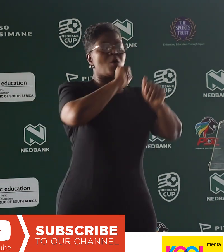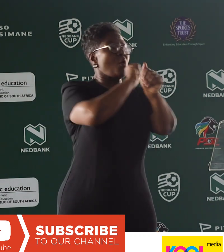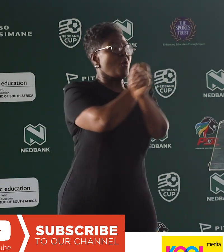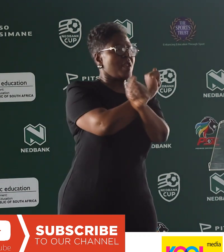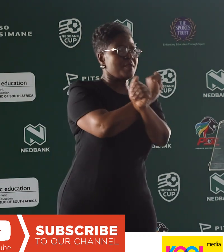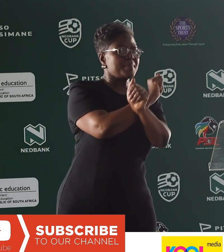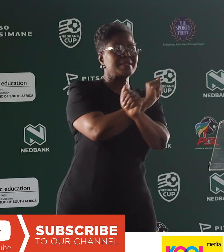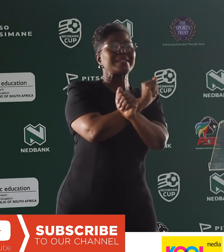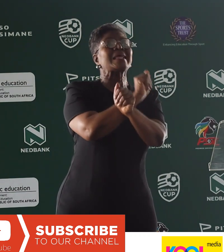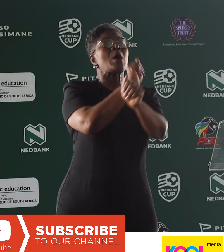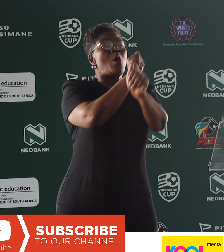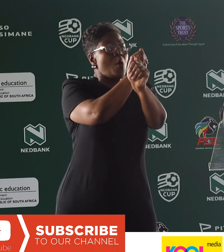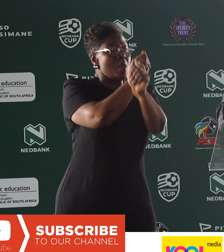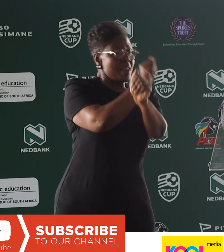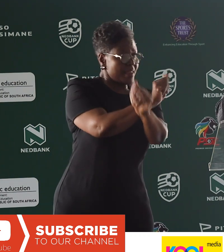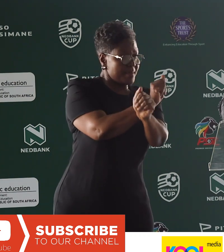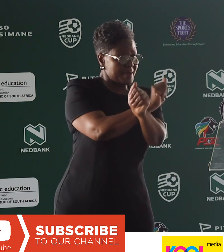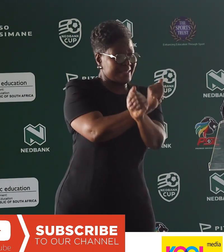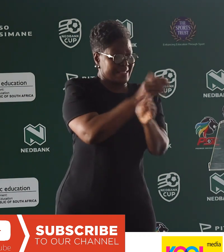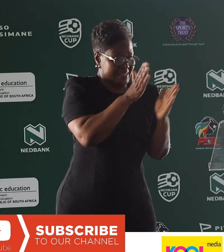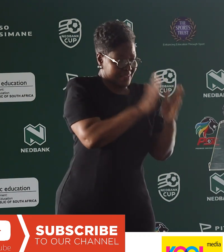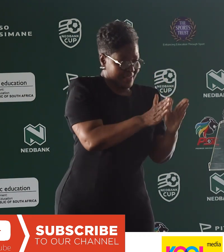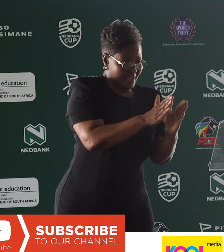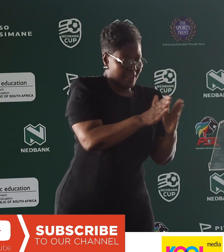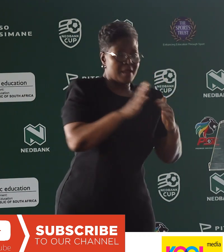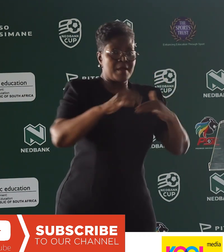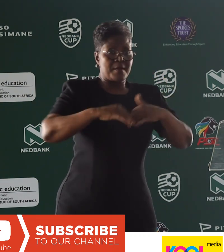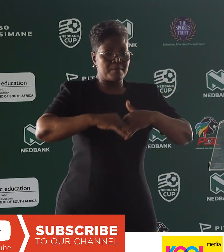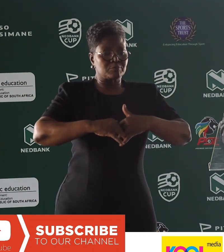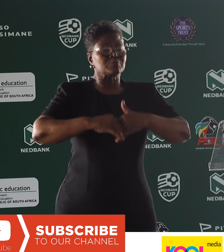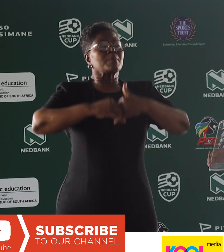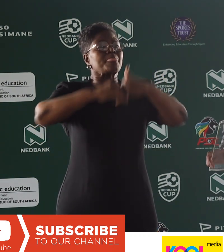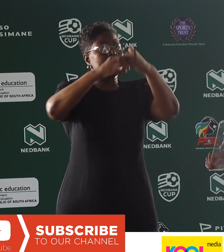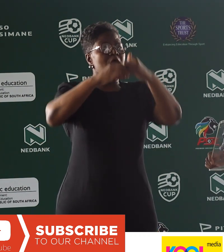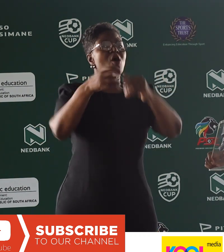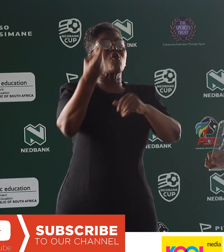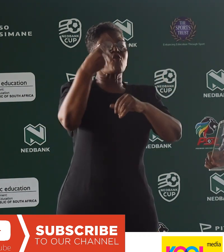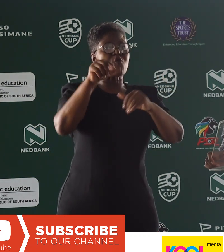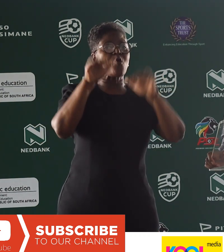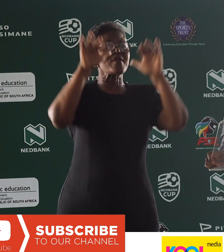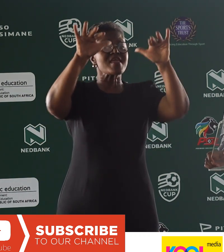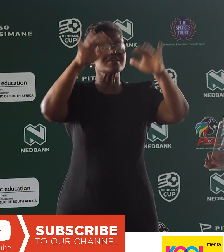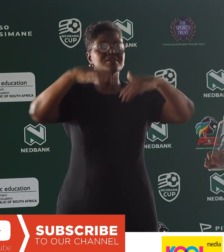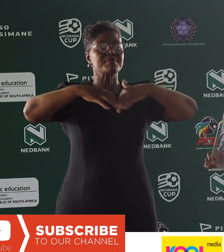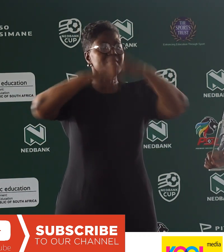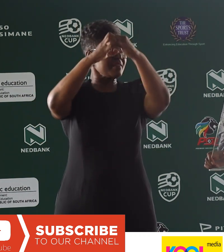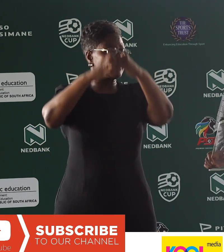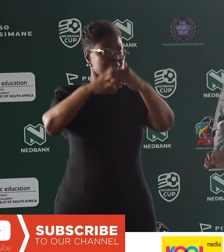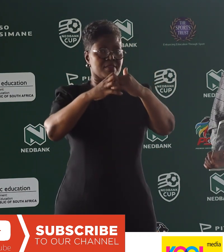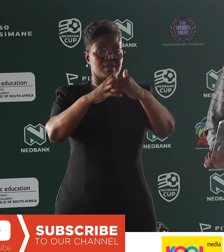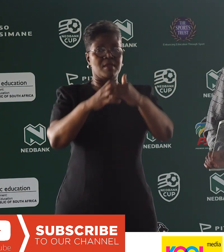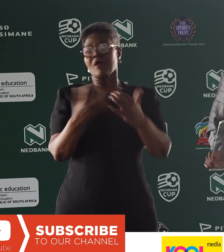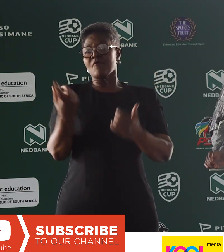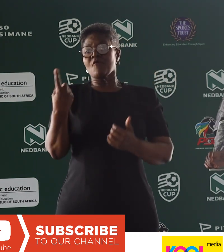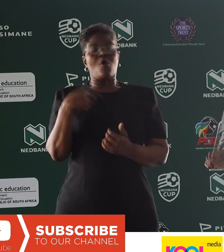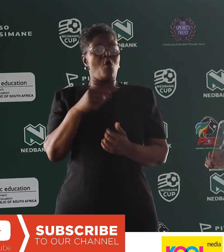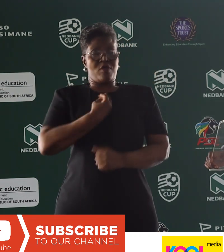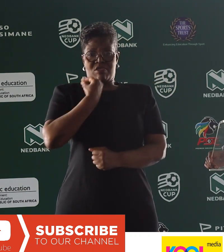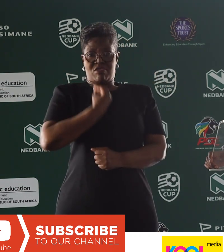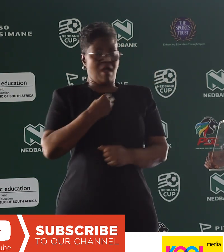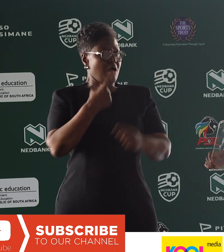at Orlando Pirates as a builder, as a contributor and the instrument of nation building. So when young players of Orlando